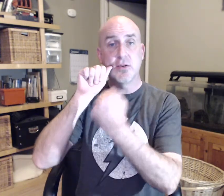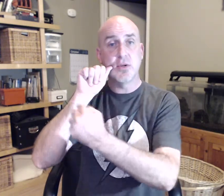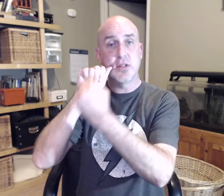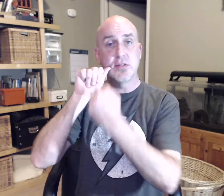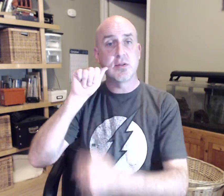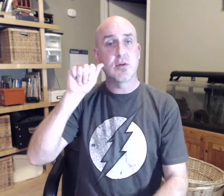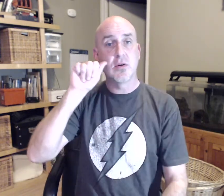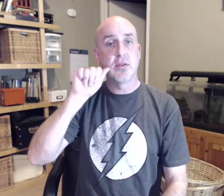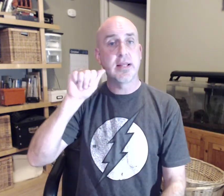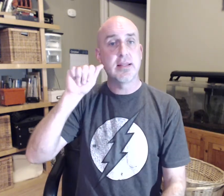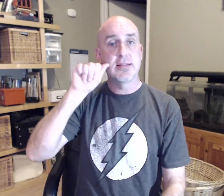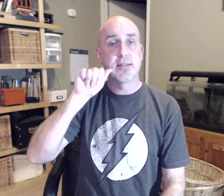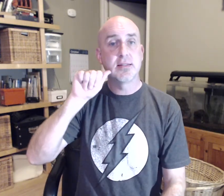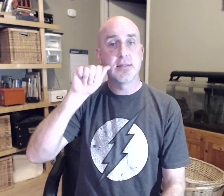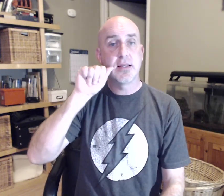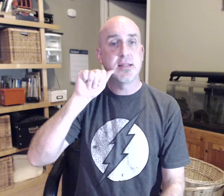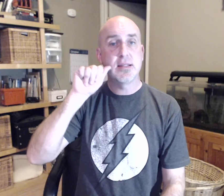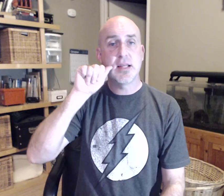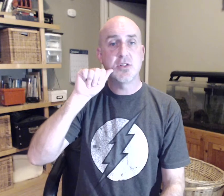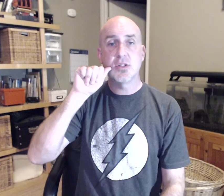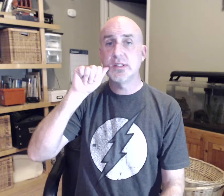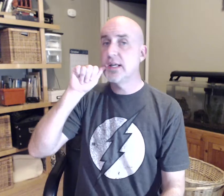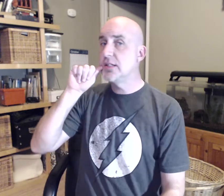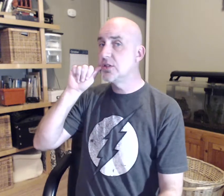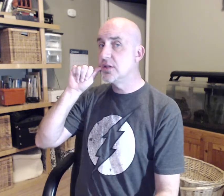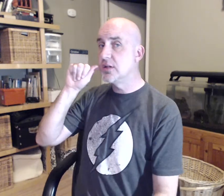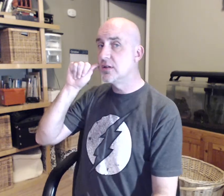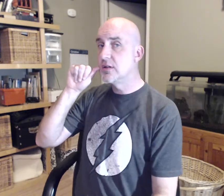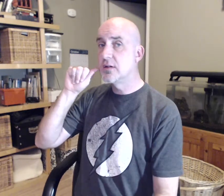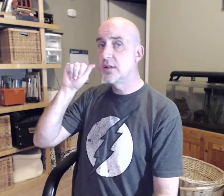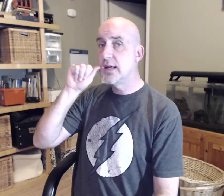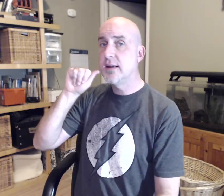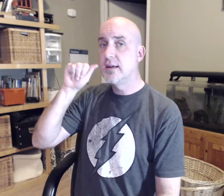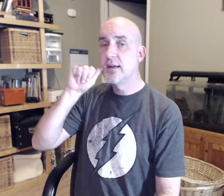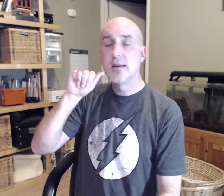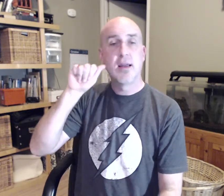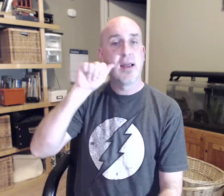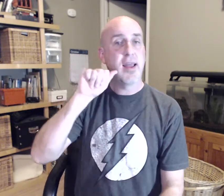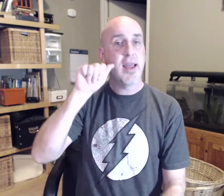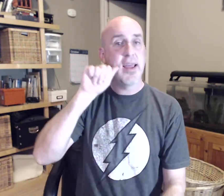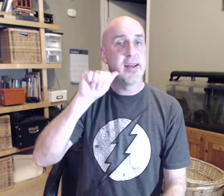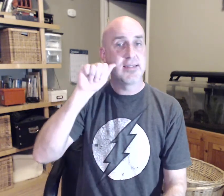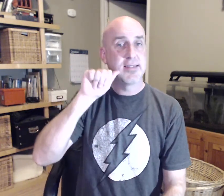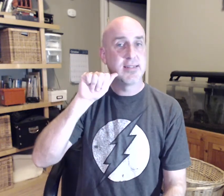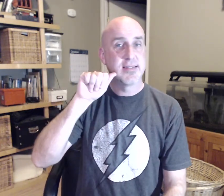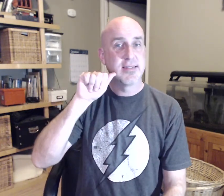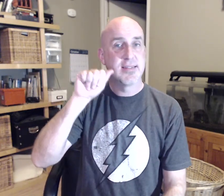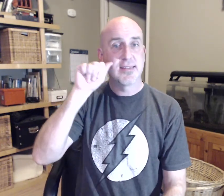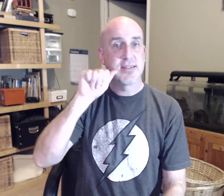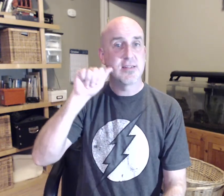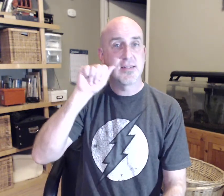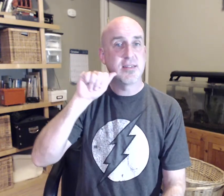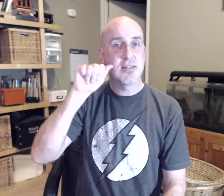in a little circle like this, and it does actually touch there. Okay? Aunt goes in a little